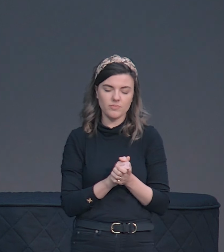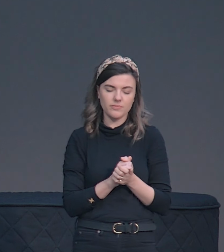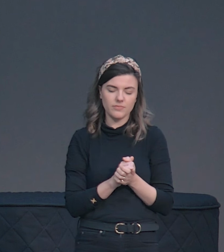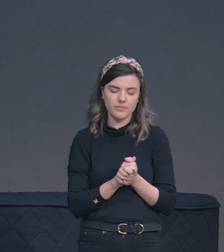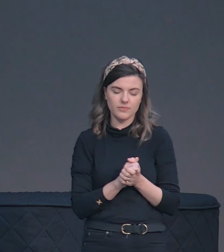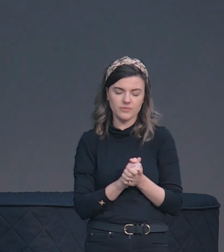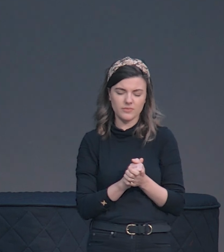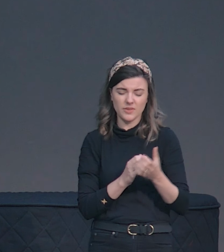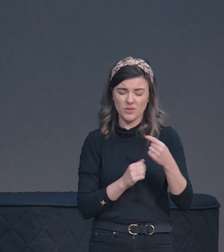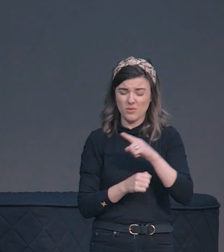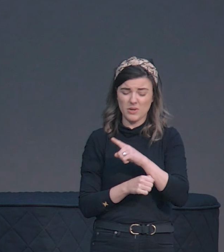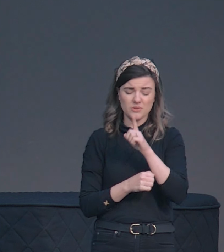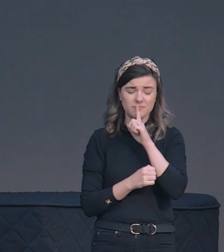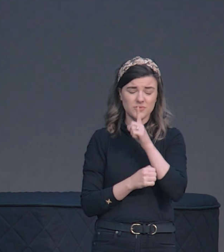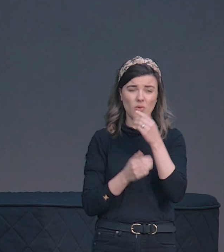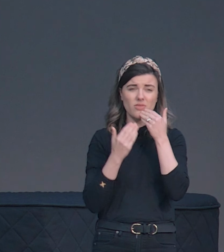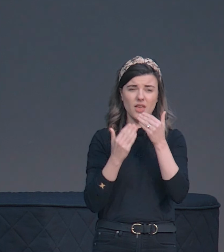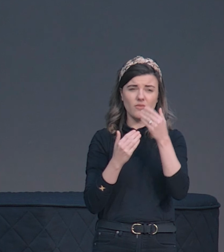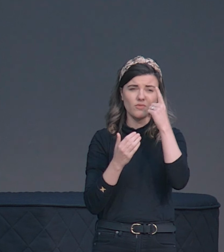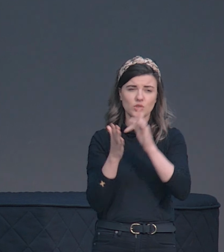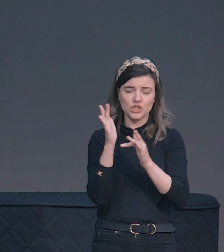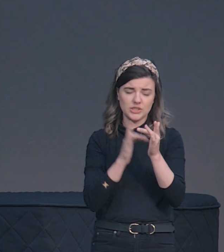we are so grateful for jesus